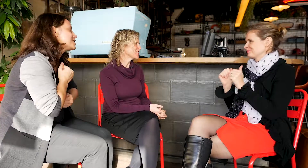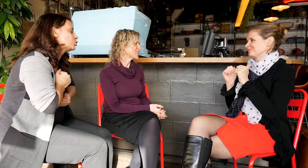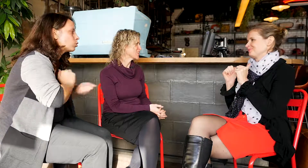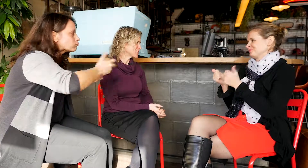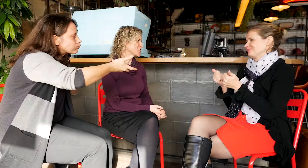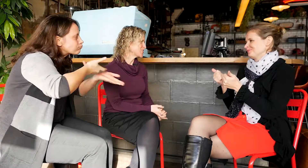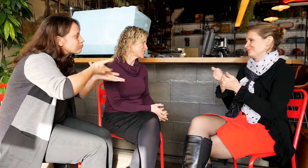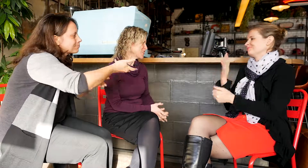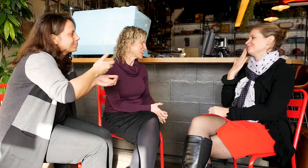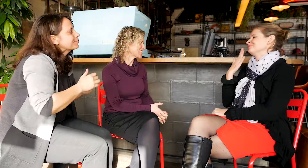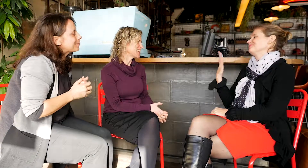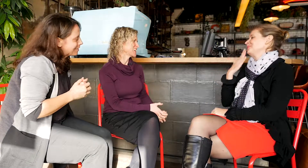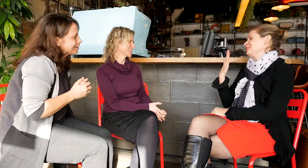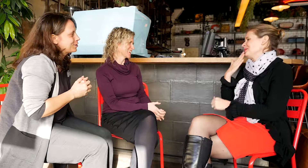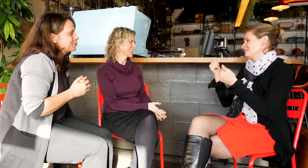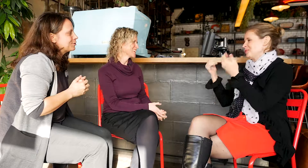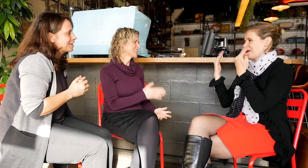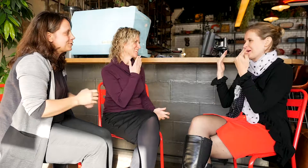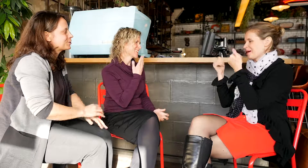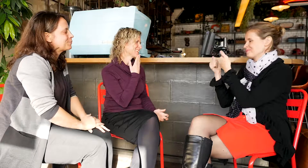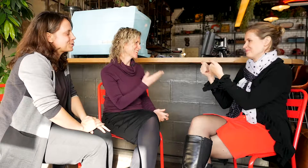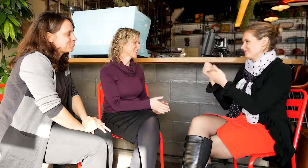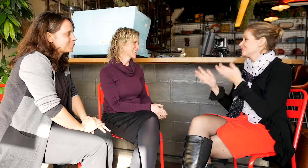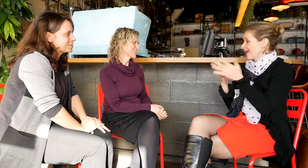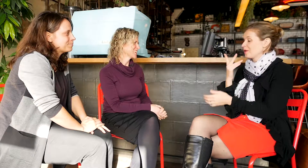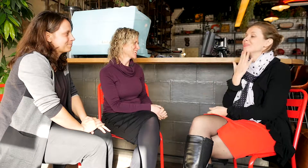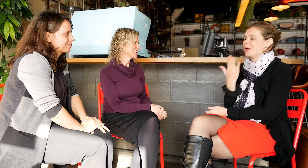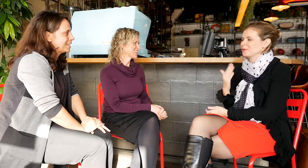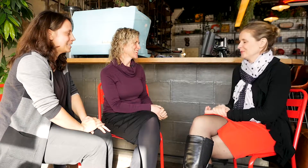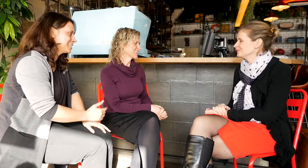I could talk to you some more, actually. Thank you. Thank you so much. You're welcome. And